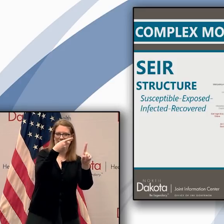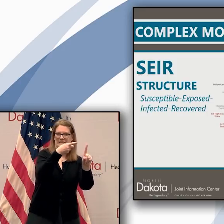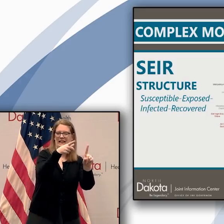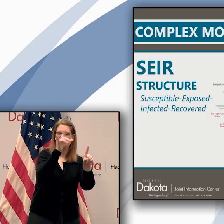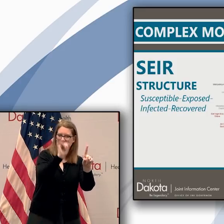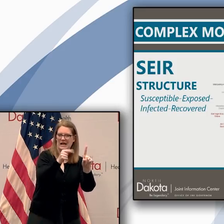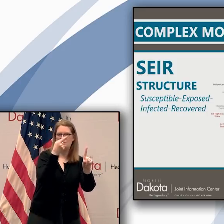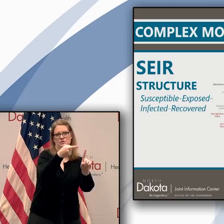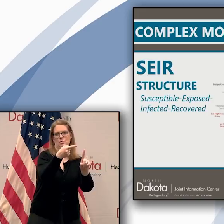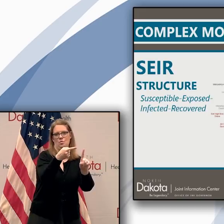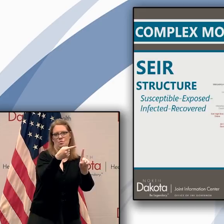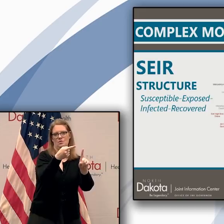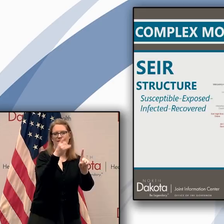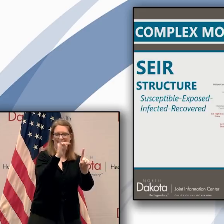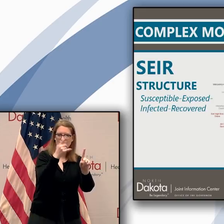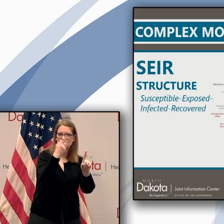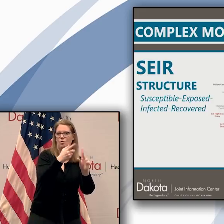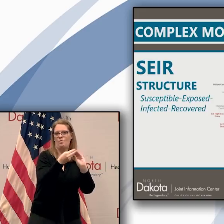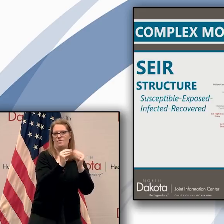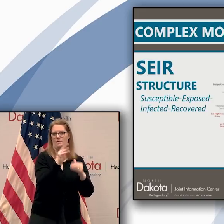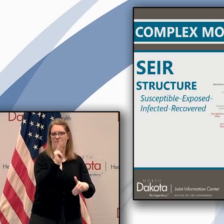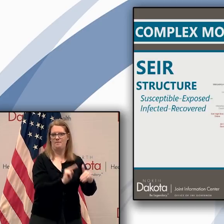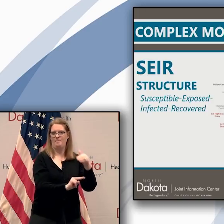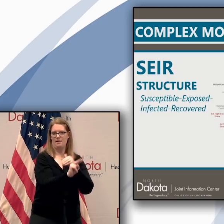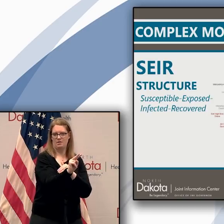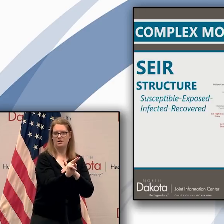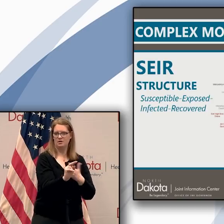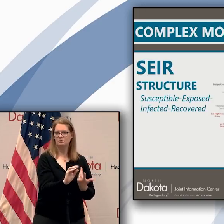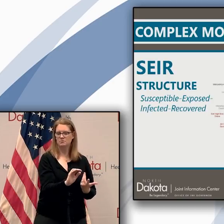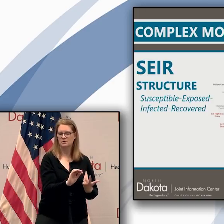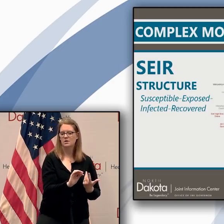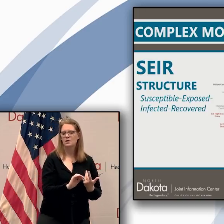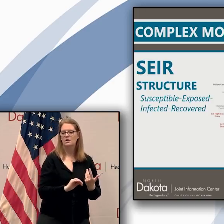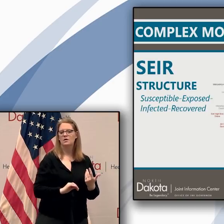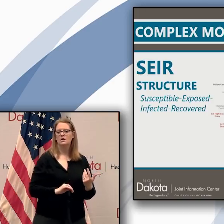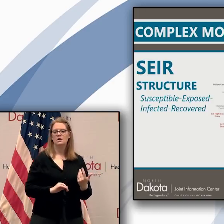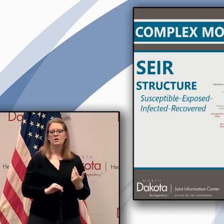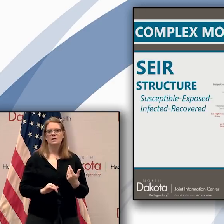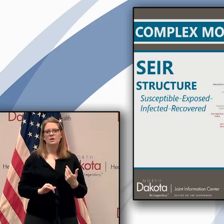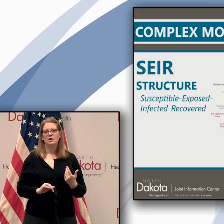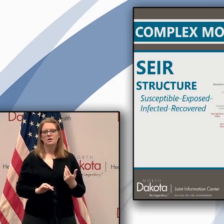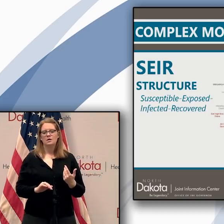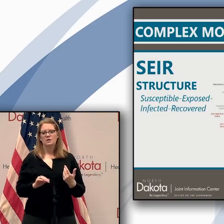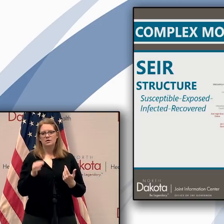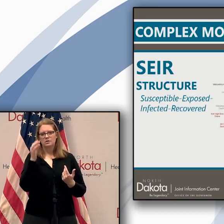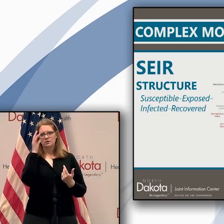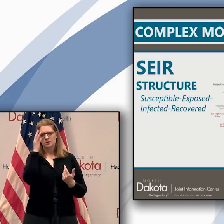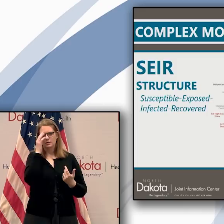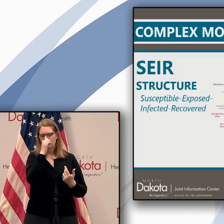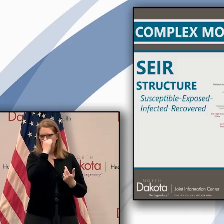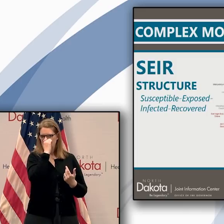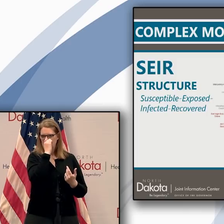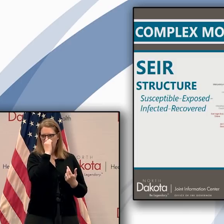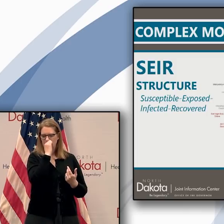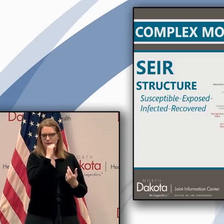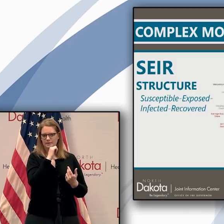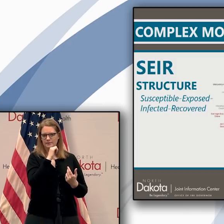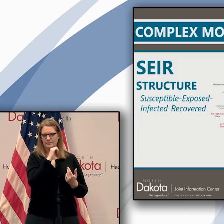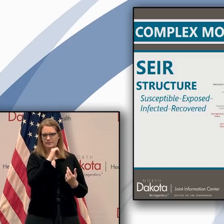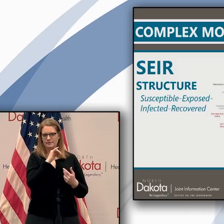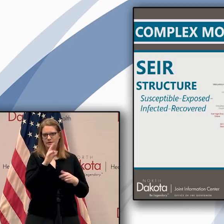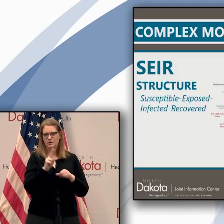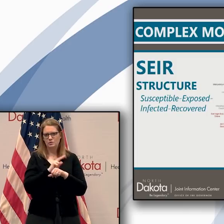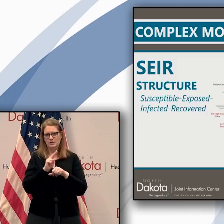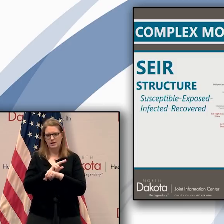point of doing the modeling initially. We also, again, know that that using Bureau